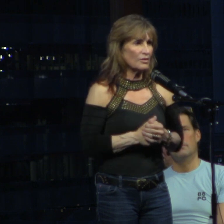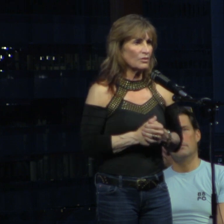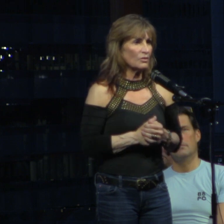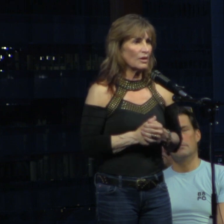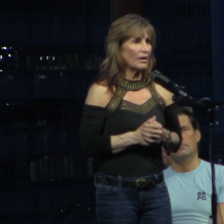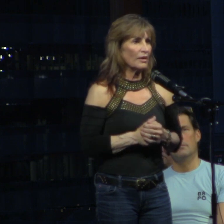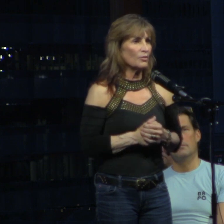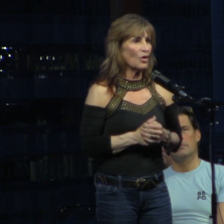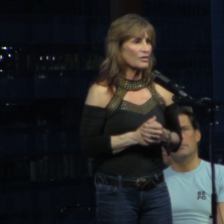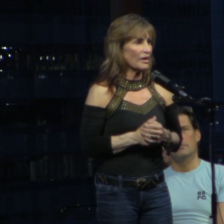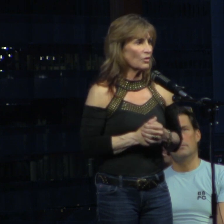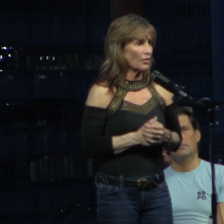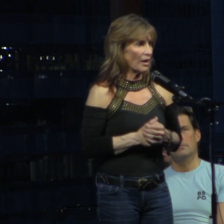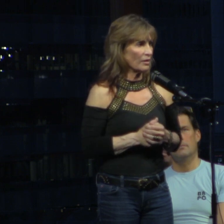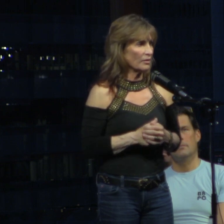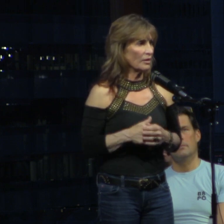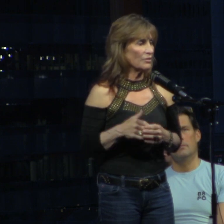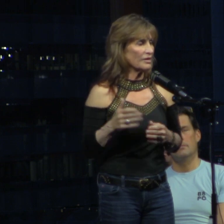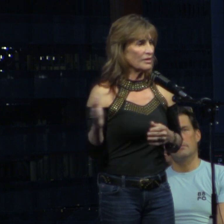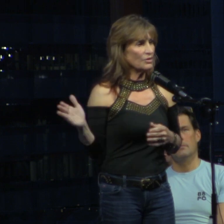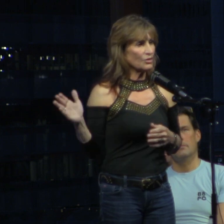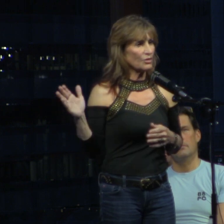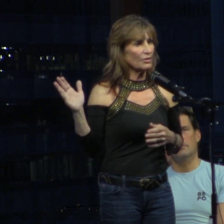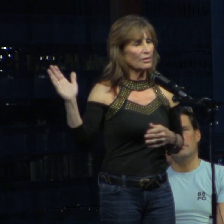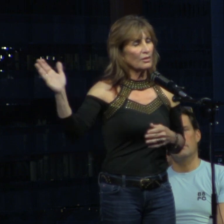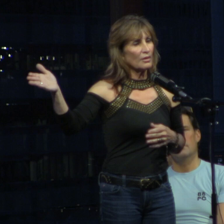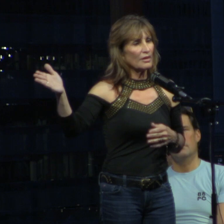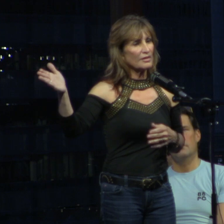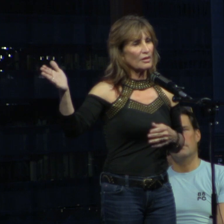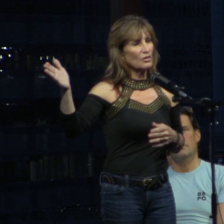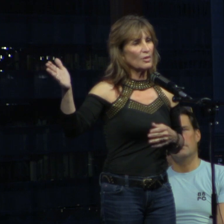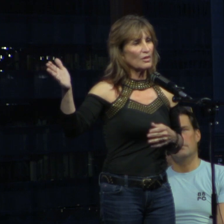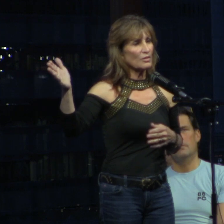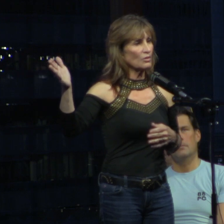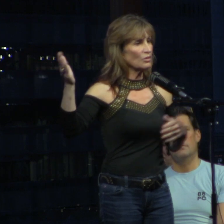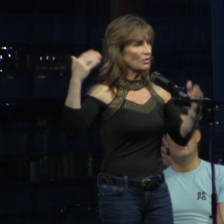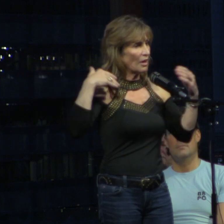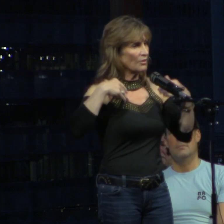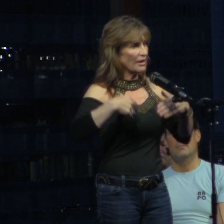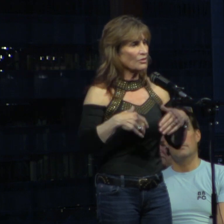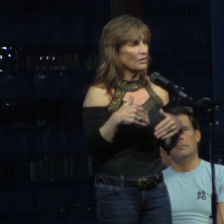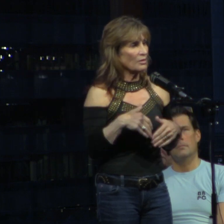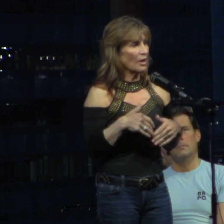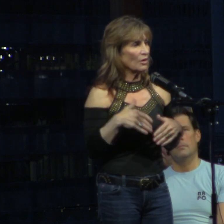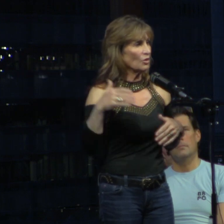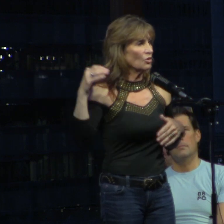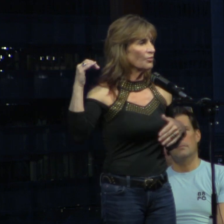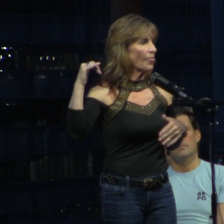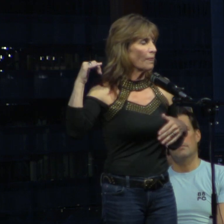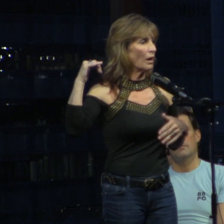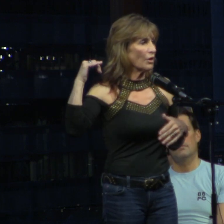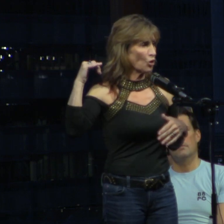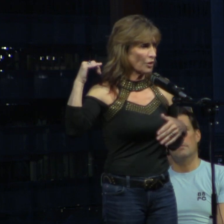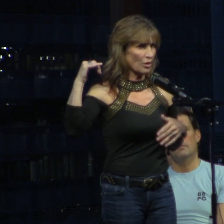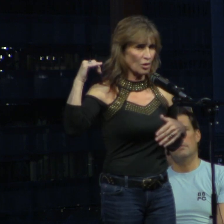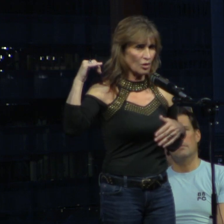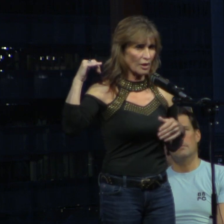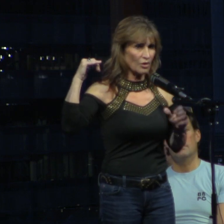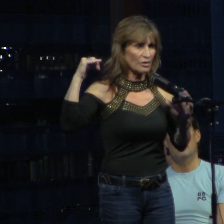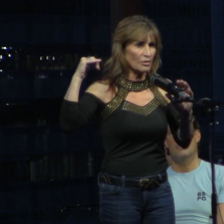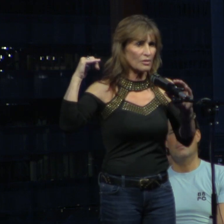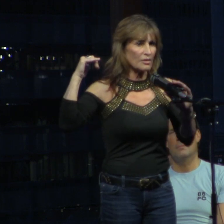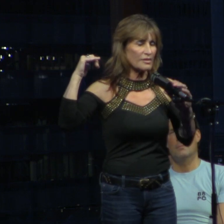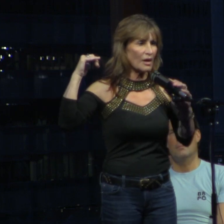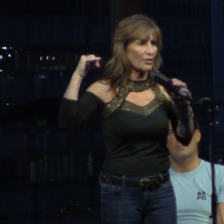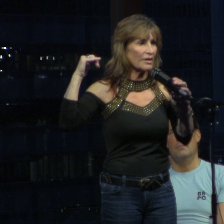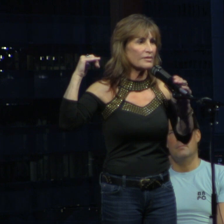succumbed to a motorcycle wreck. He was a teacher at Sawtooth Middle School. I was actually in my home. I heard it all. I